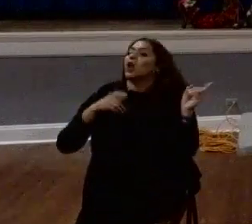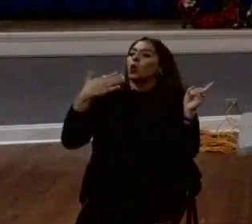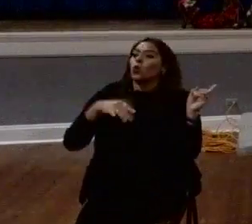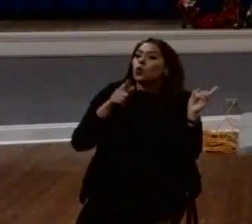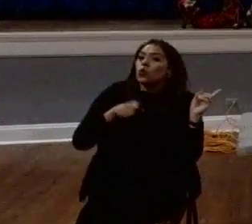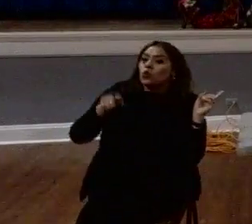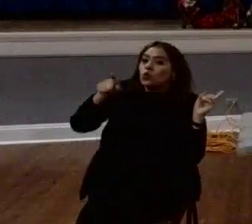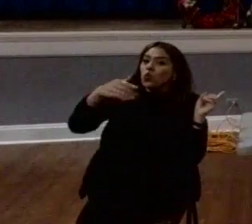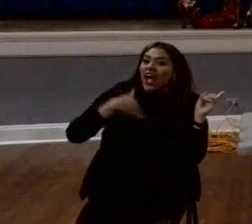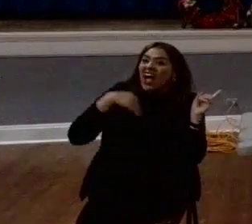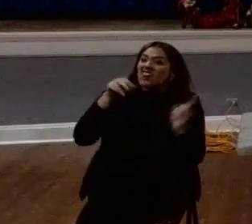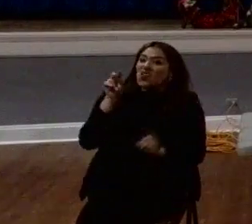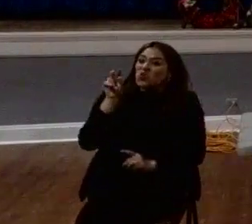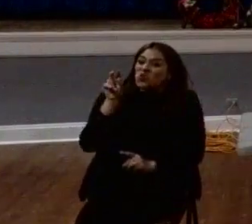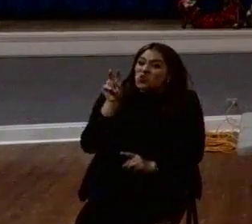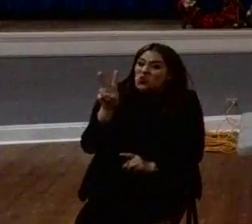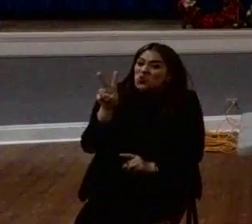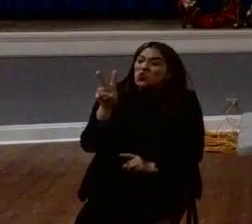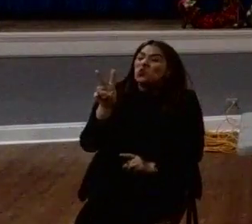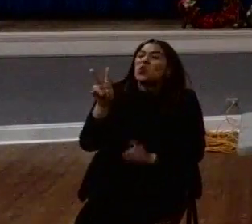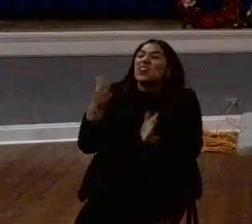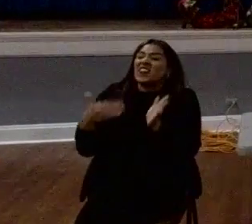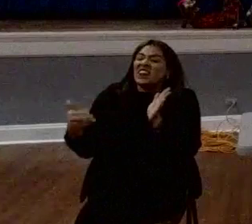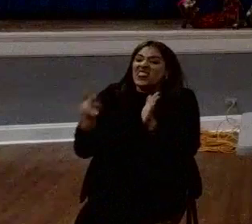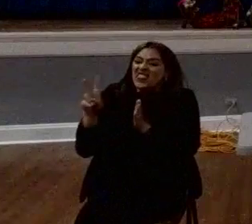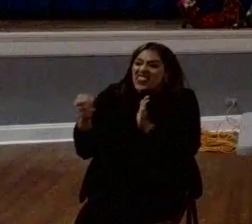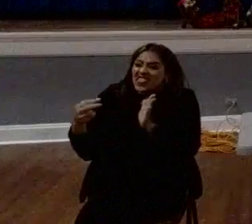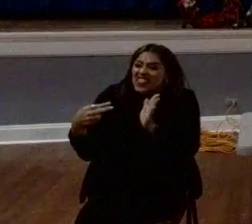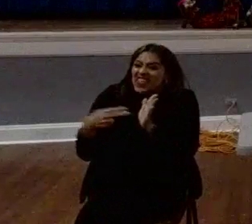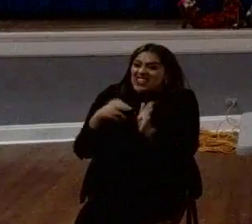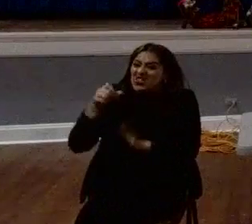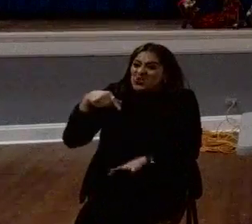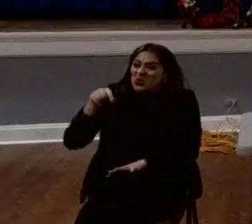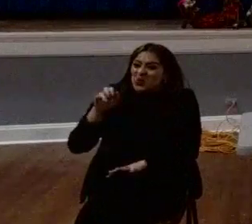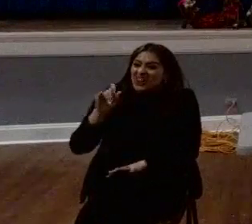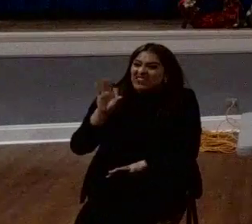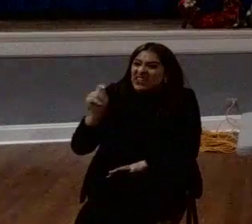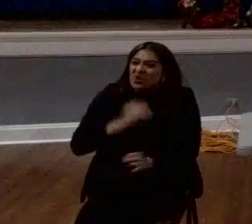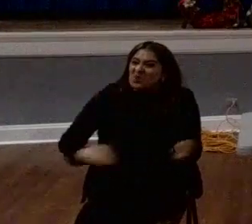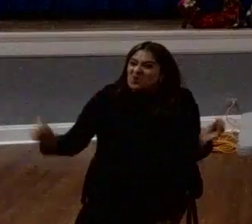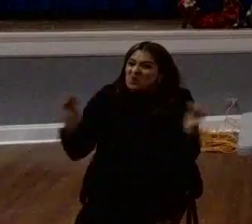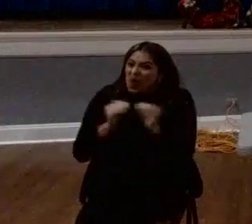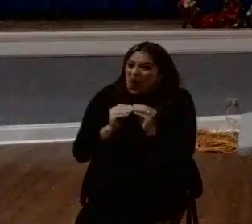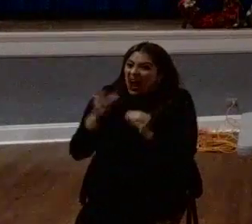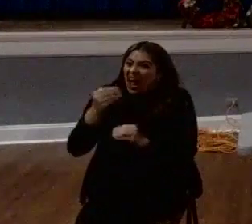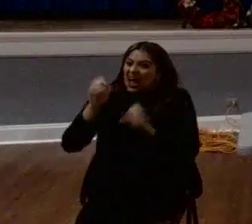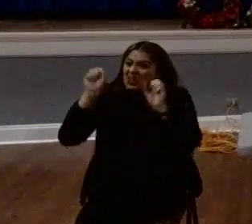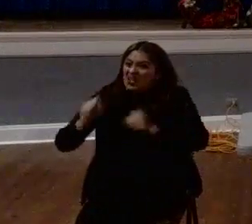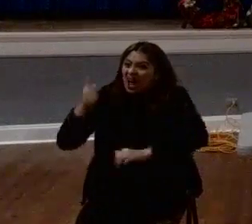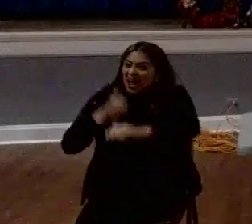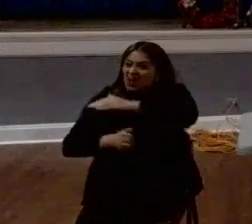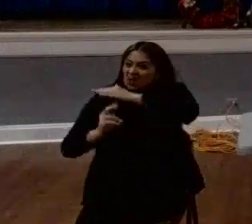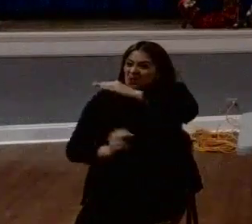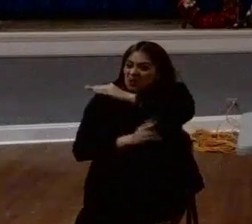2,000 square feet more. And the potential underneath the bridge, you rock. You guys are